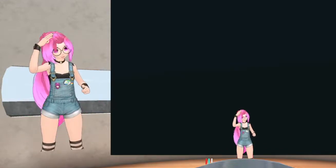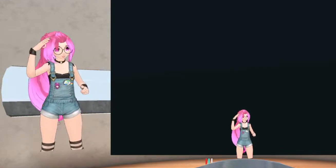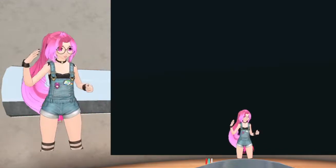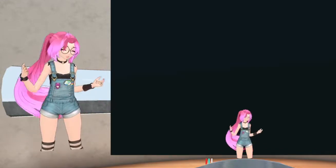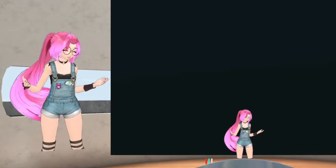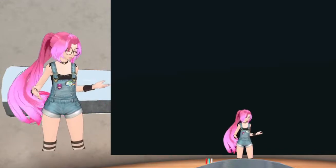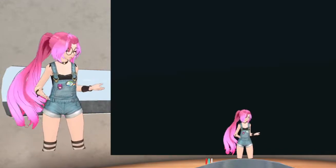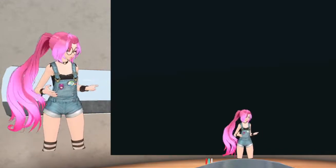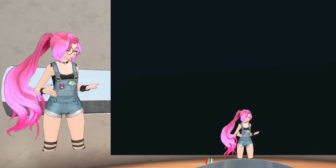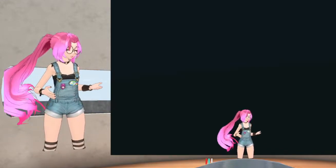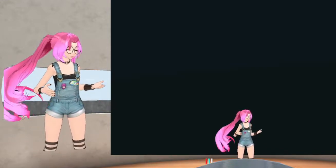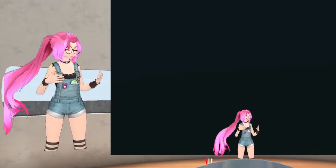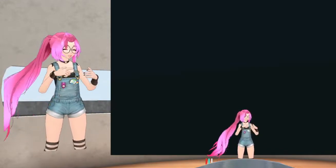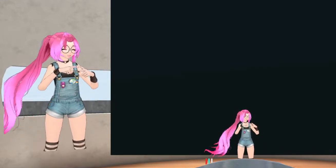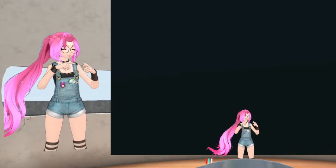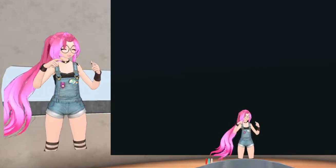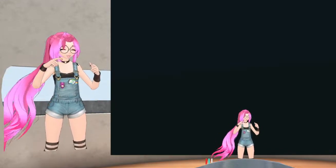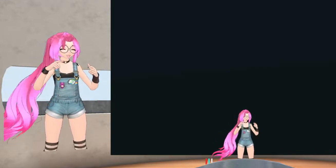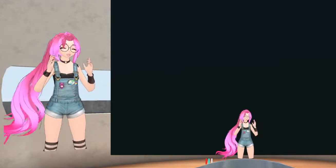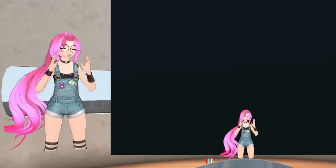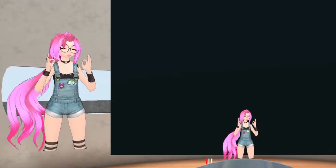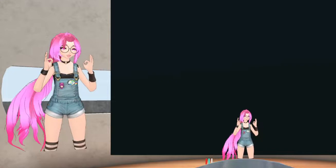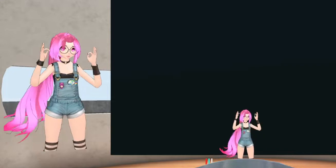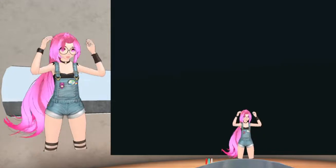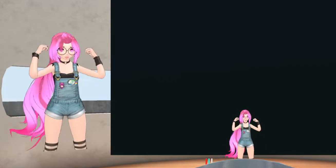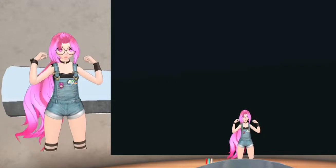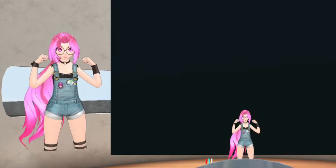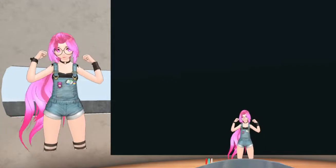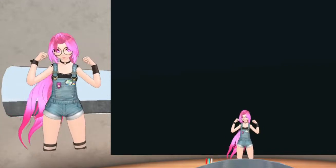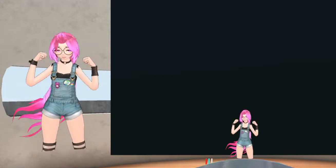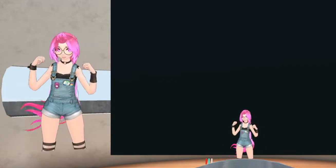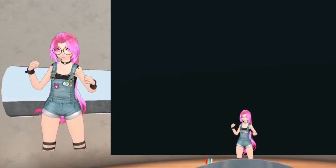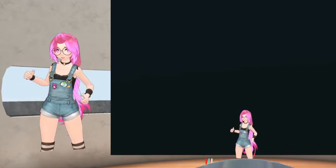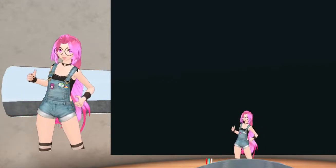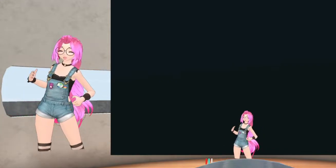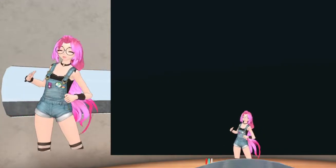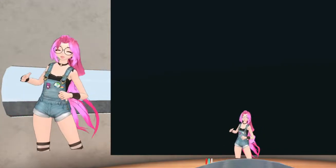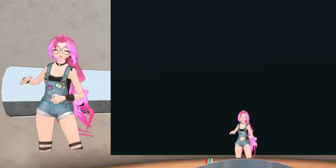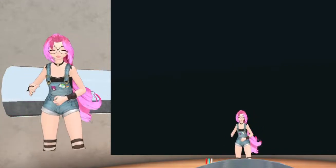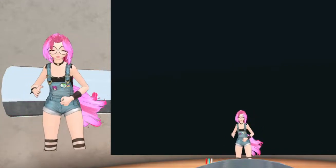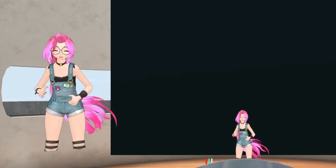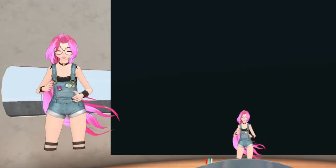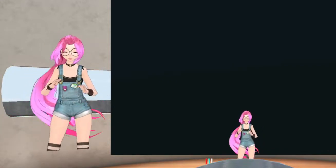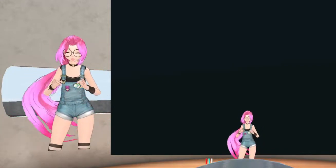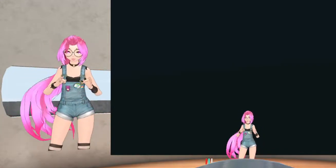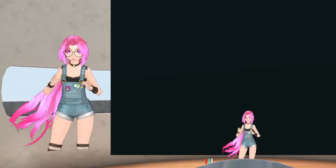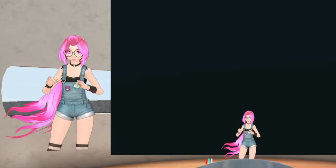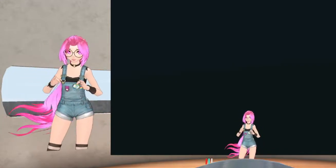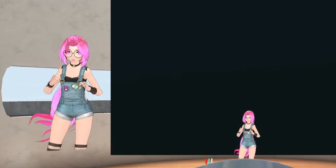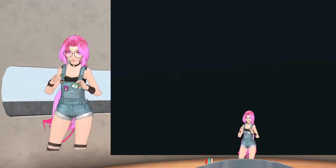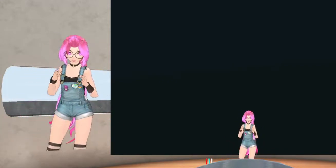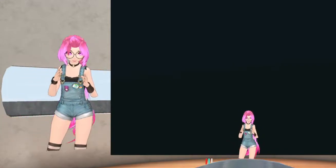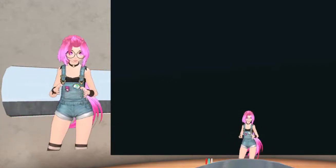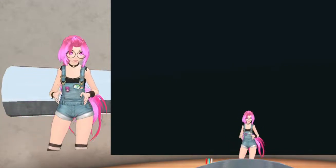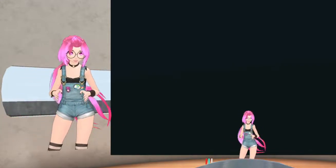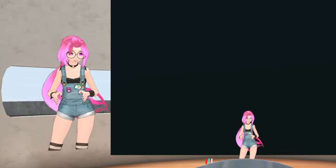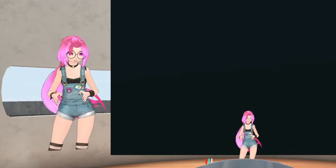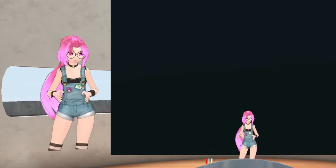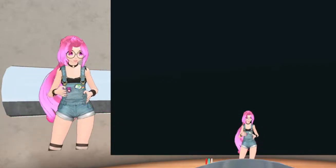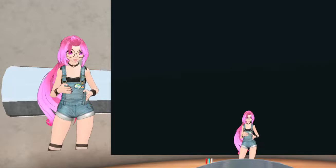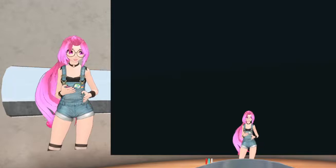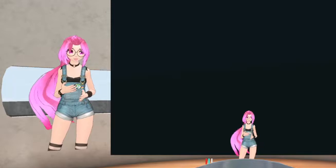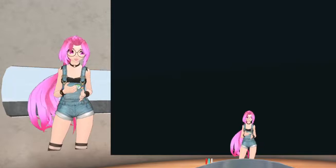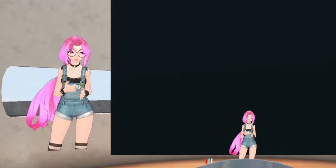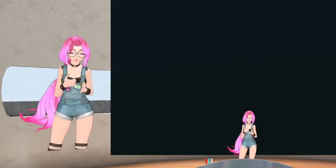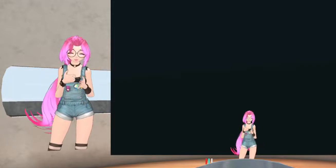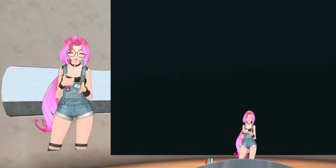hair, or they have a big cat hat, you know? And when you're describing somebody, it's